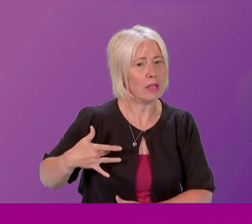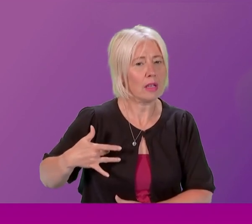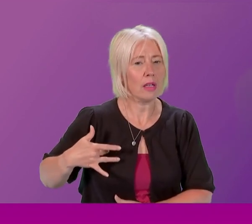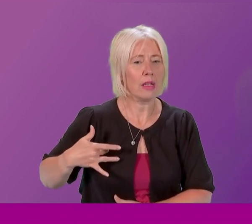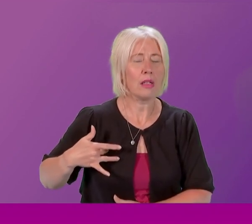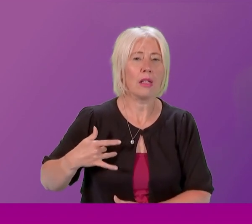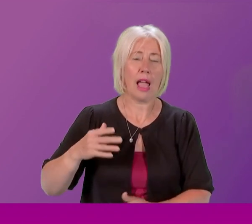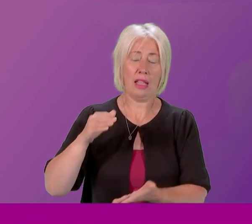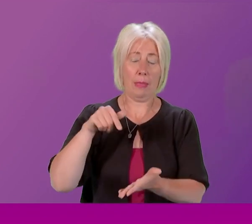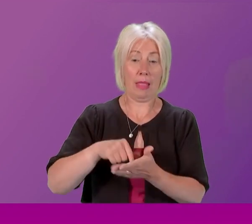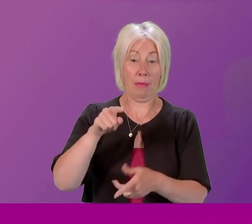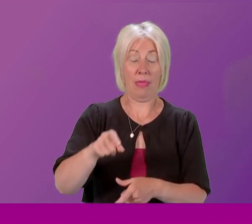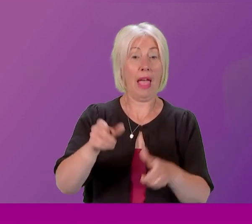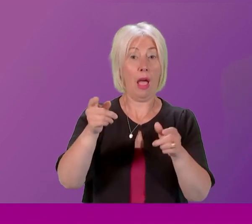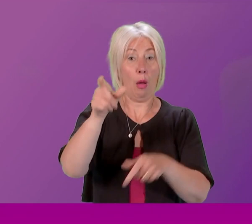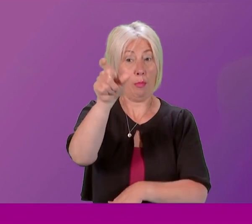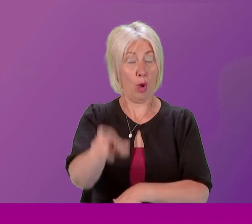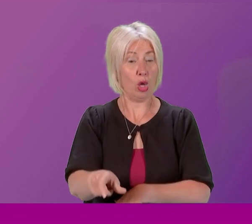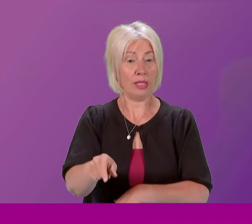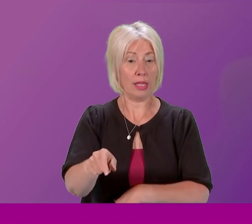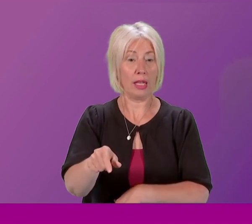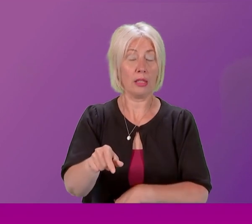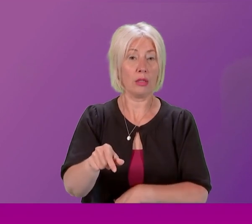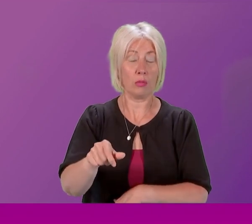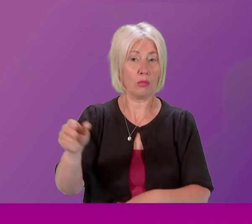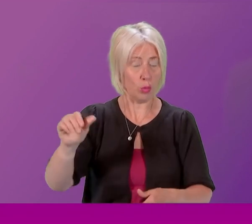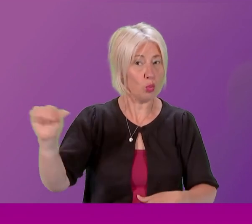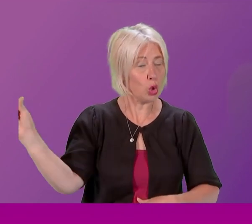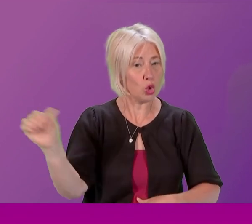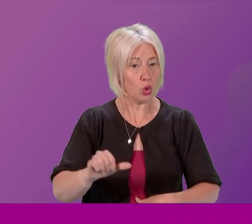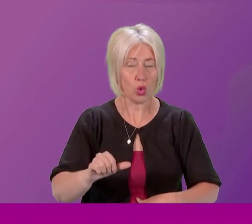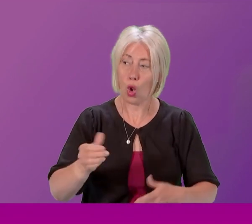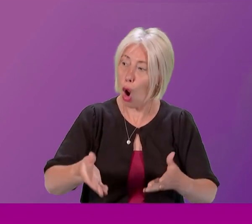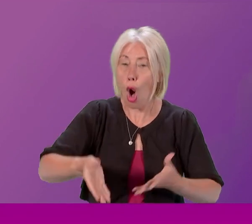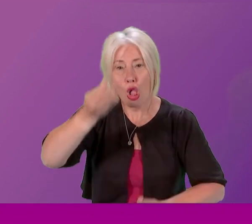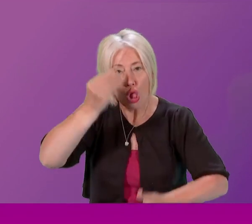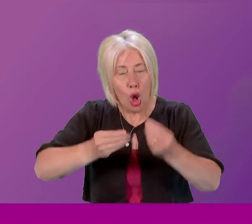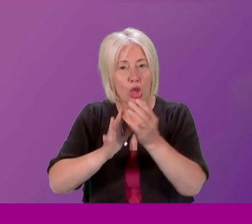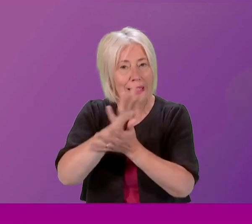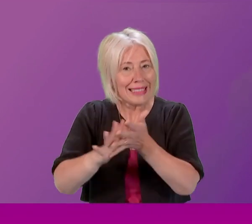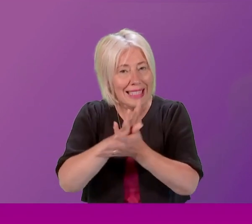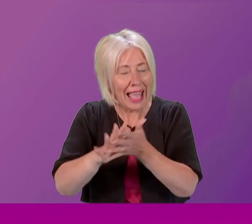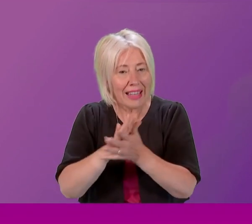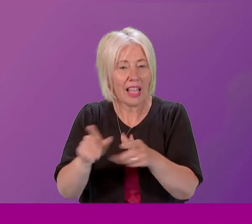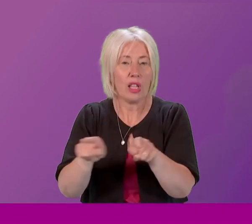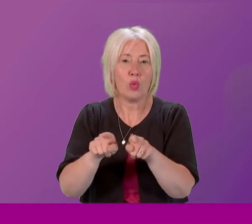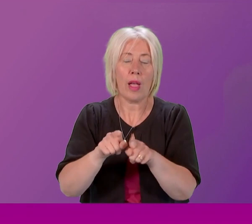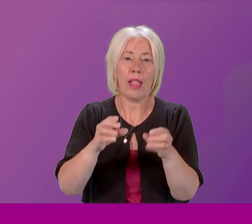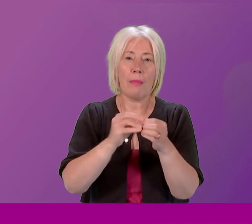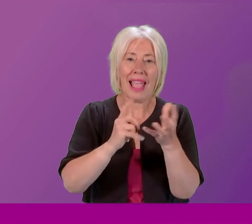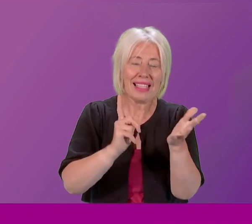comfort that person, and we should all learn dynamic,